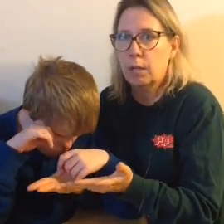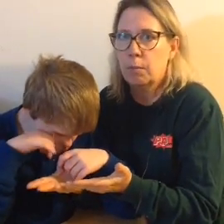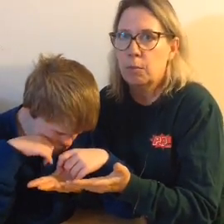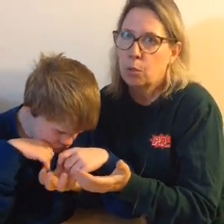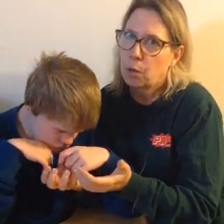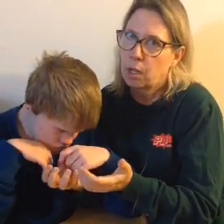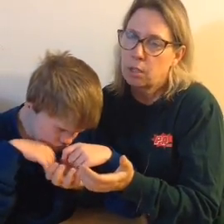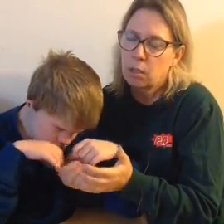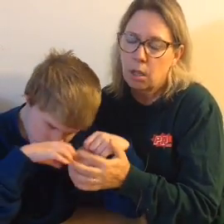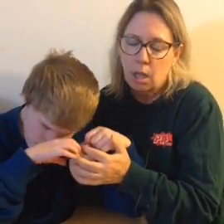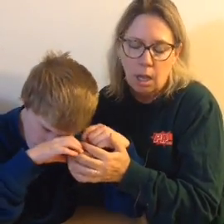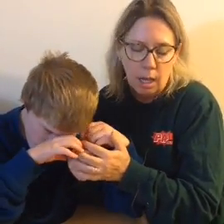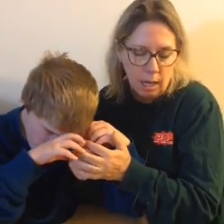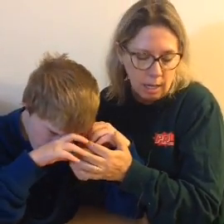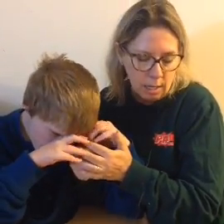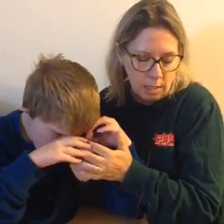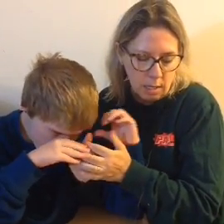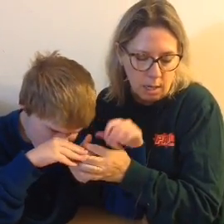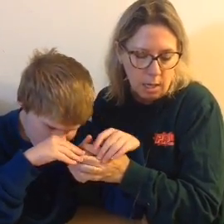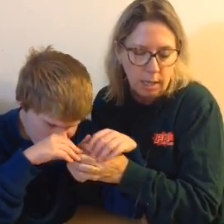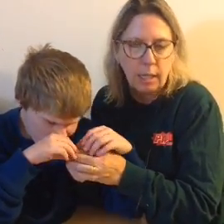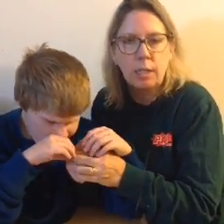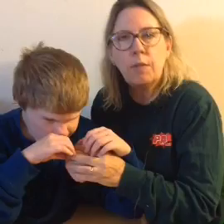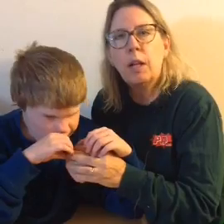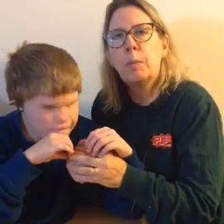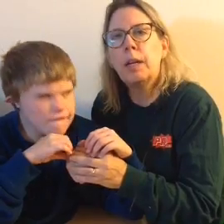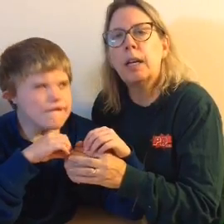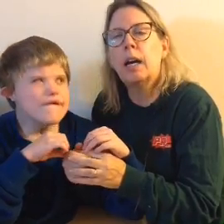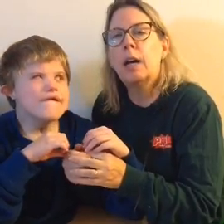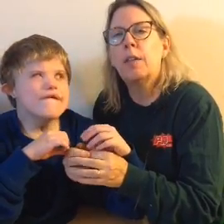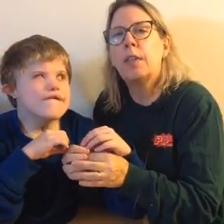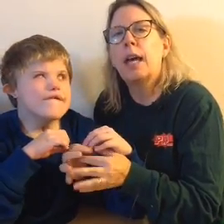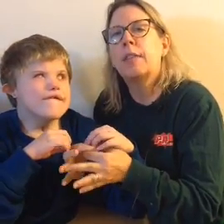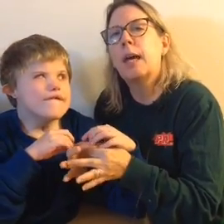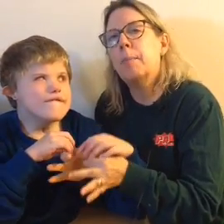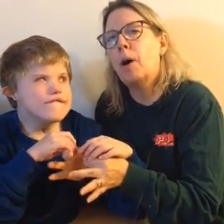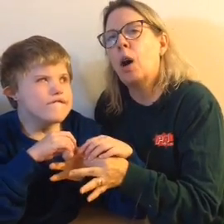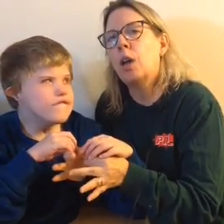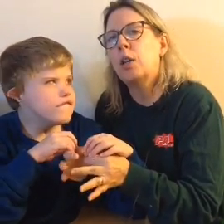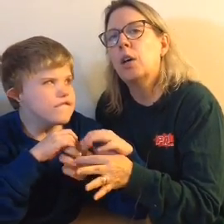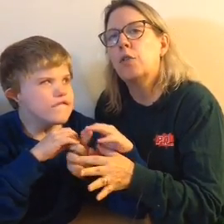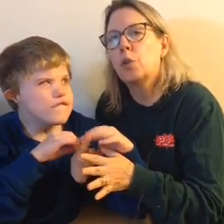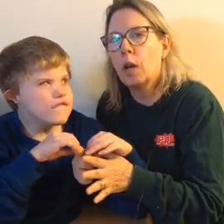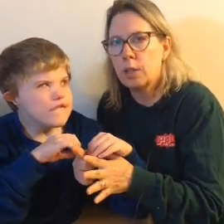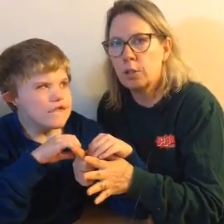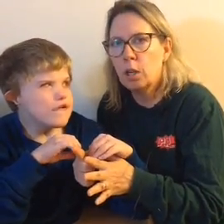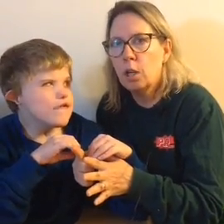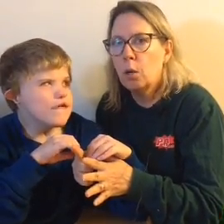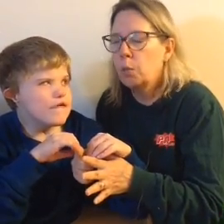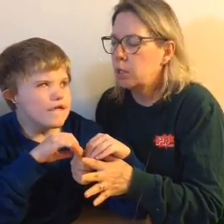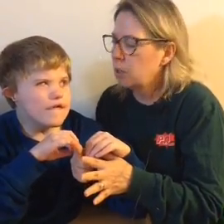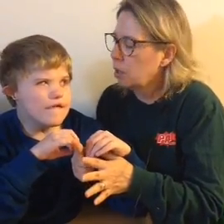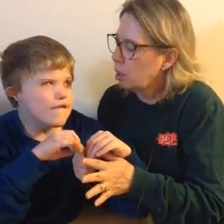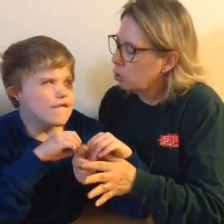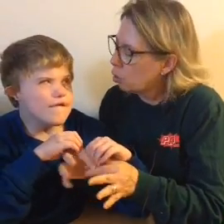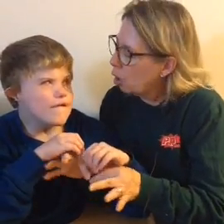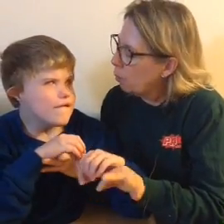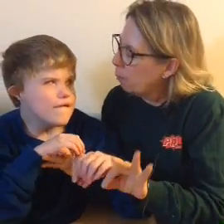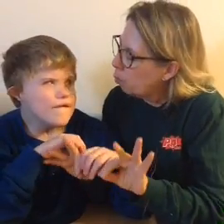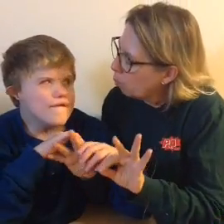to want. And again, developing that bond of trust, which is so